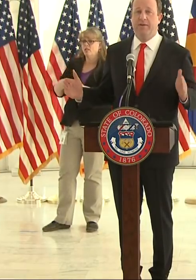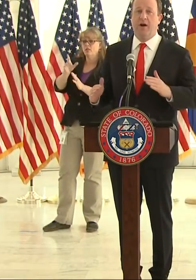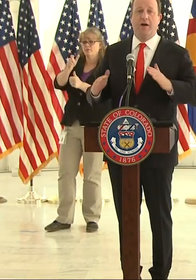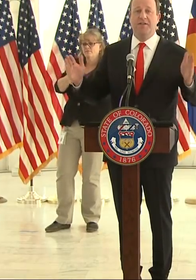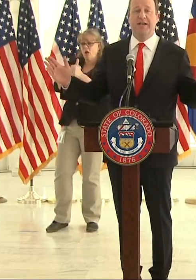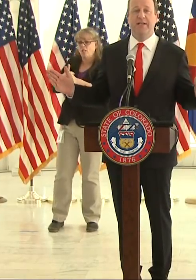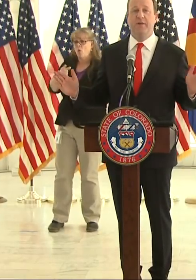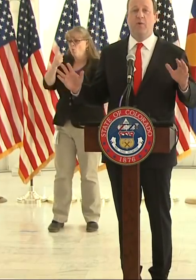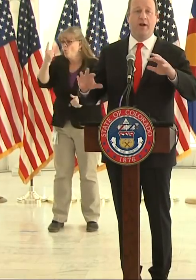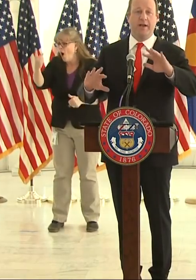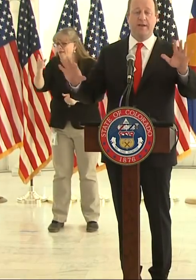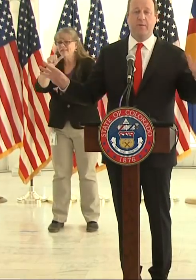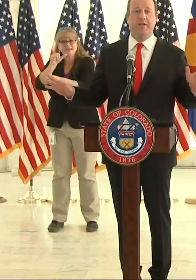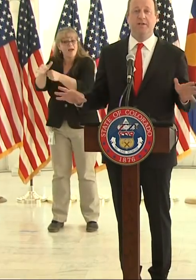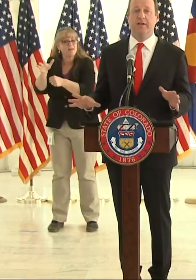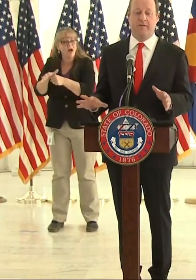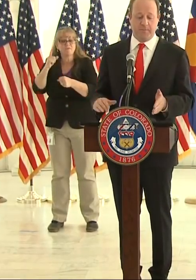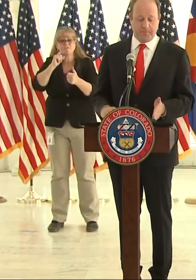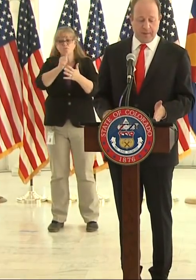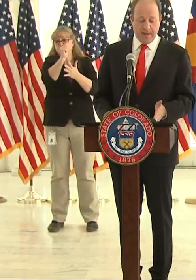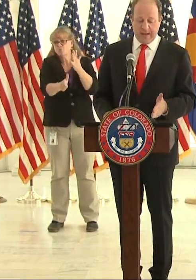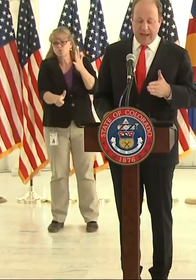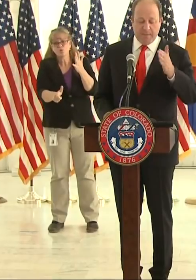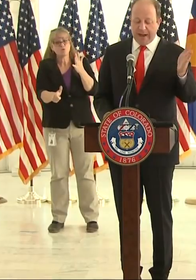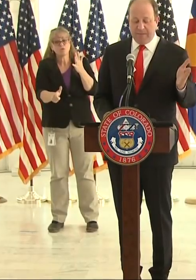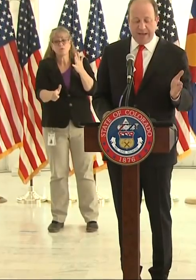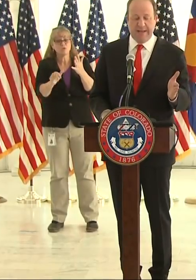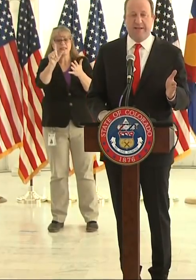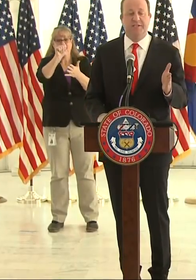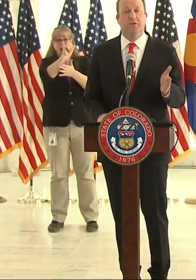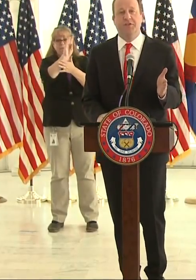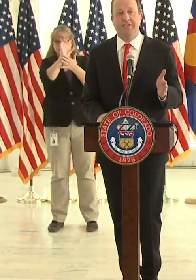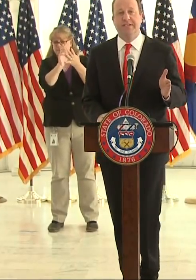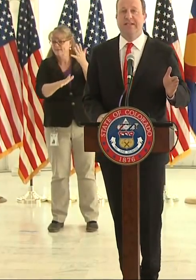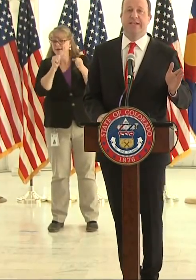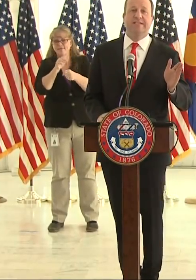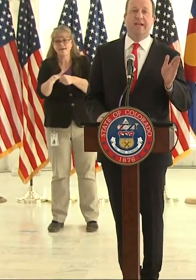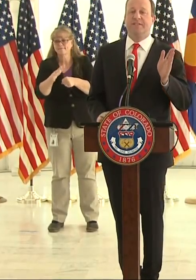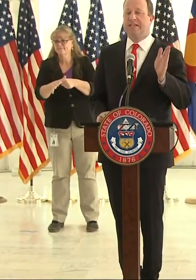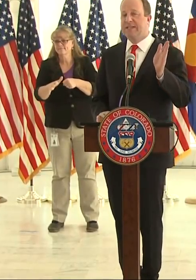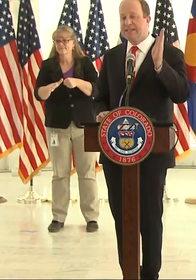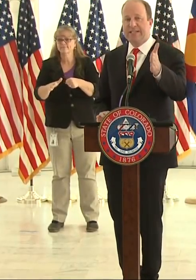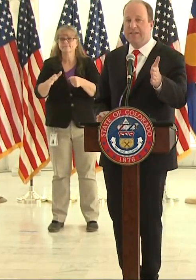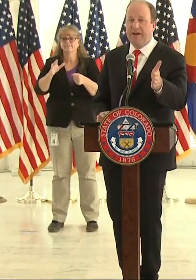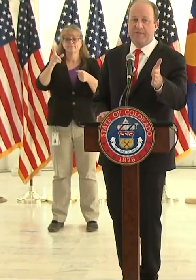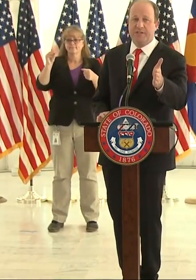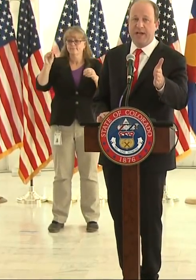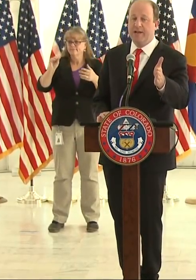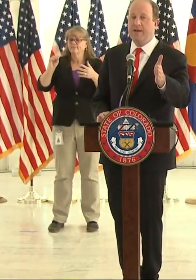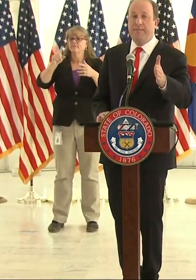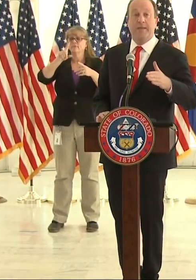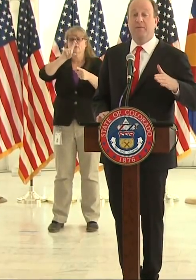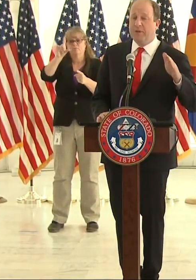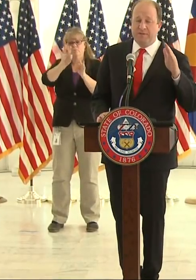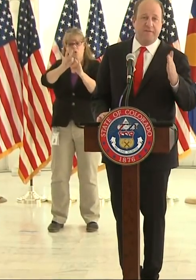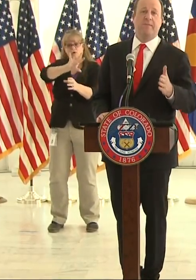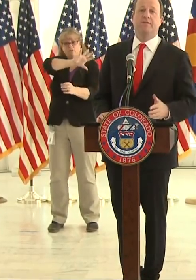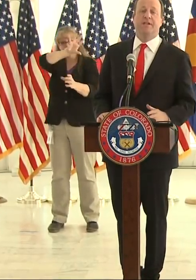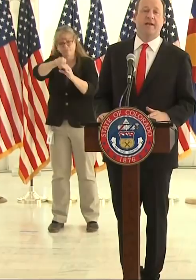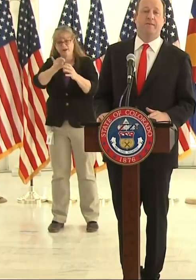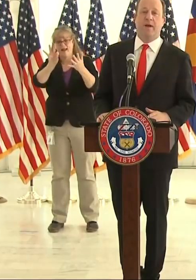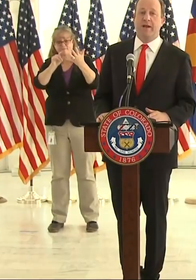now, all the testing we wanted that we could deliver, it might mean that the social distancing, instead of 60 to 65%, maybe it would